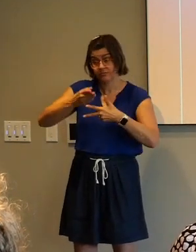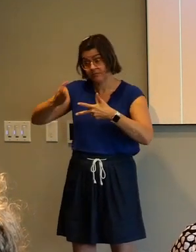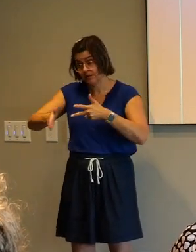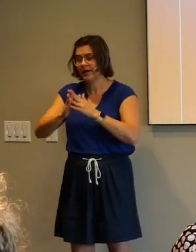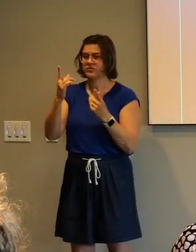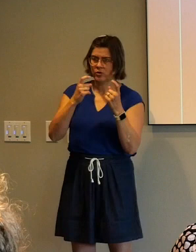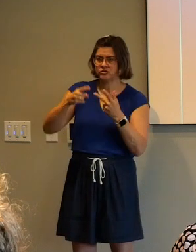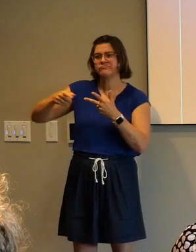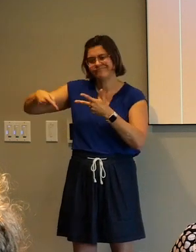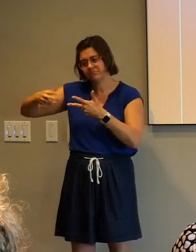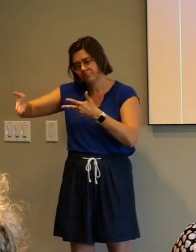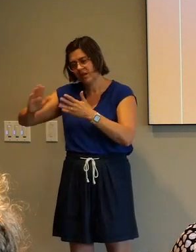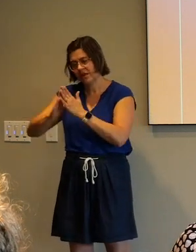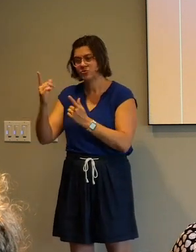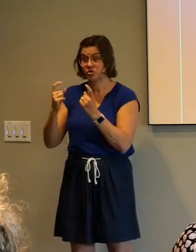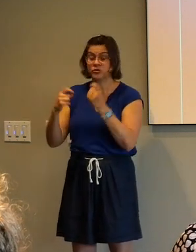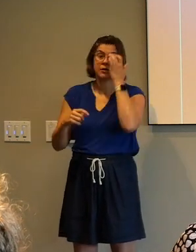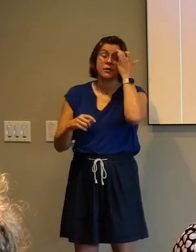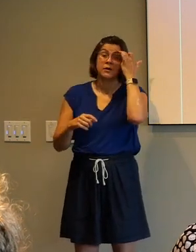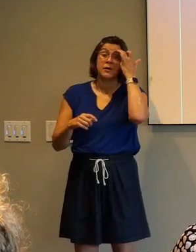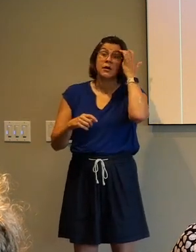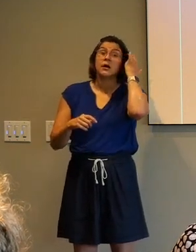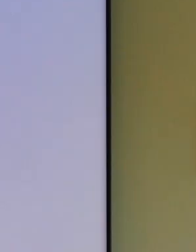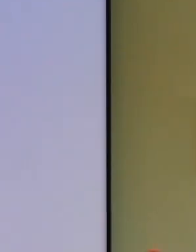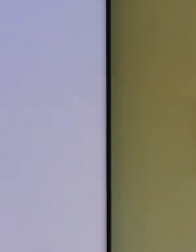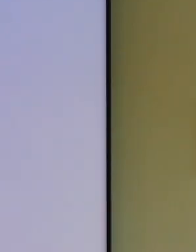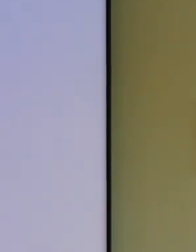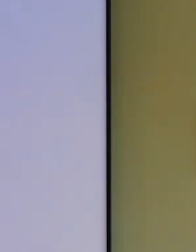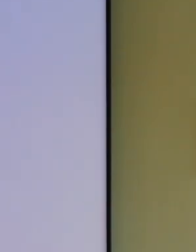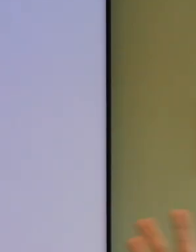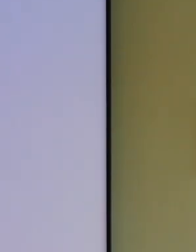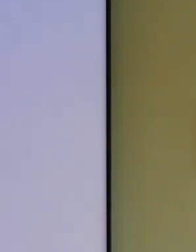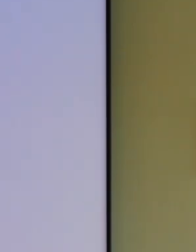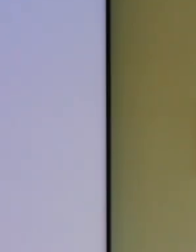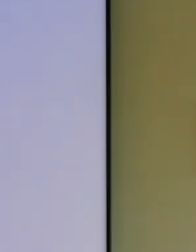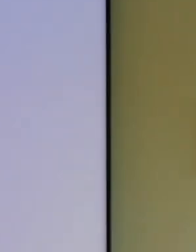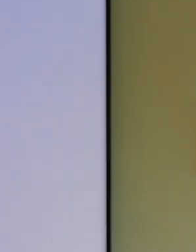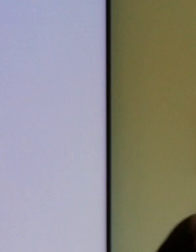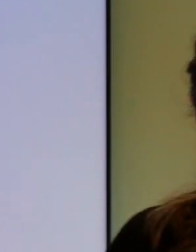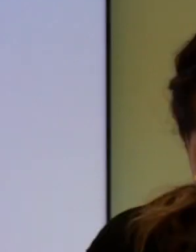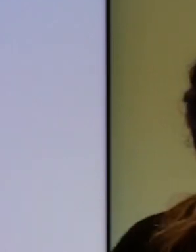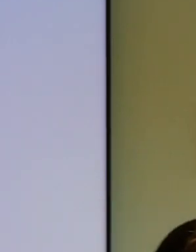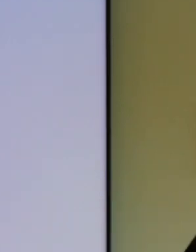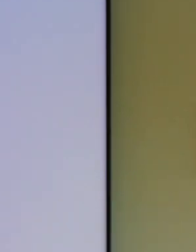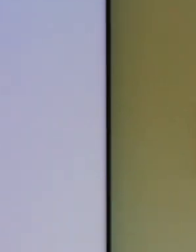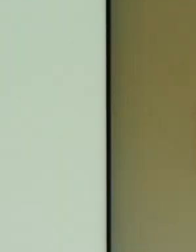information to cover. So if you want to just hold questions until we get to those times, and then once we're done with the presentation, we'll have just a question free-for-all.